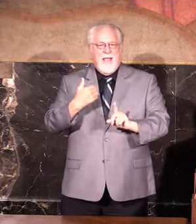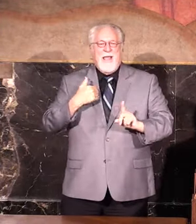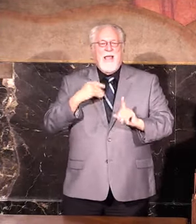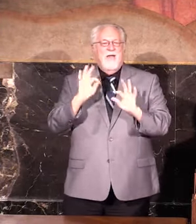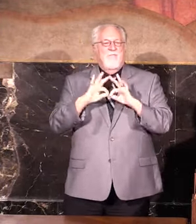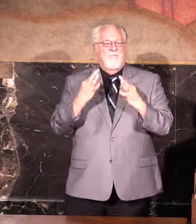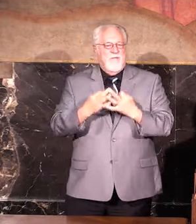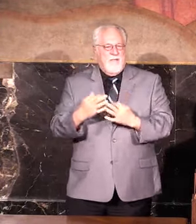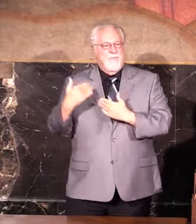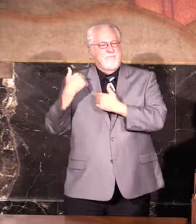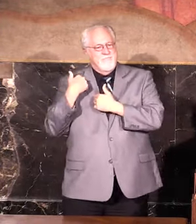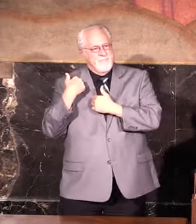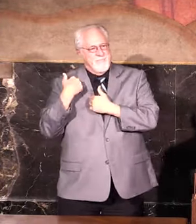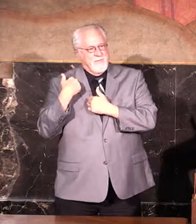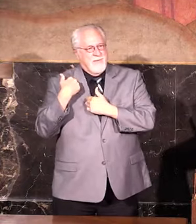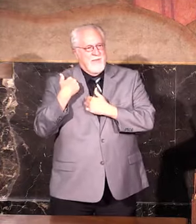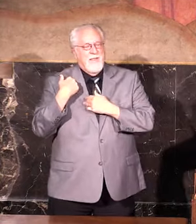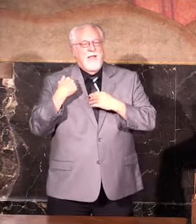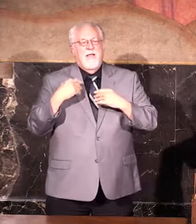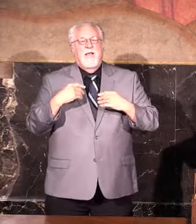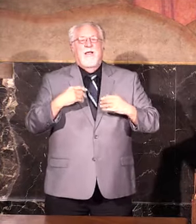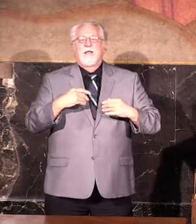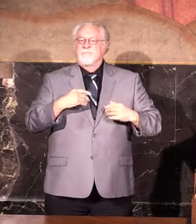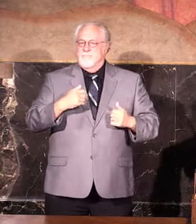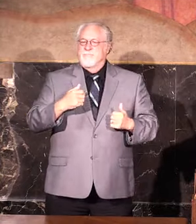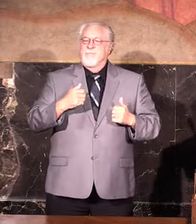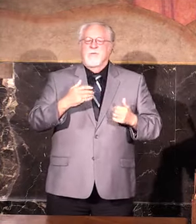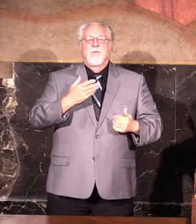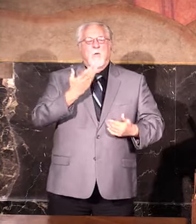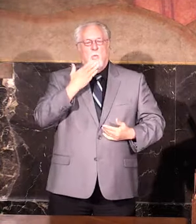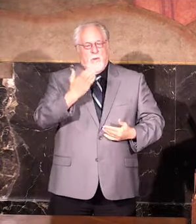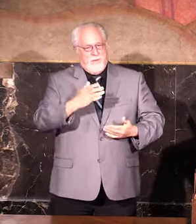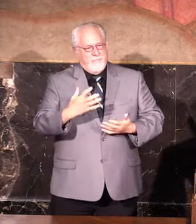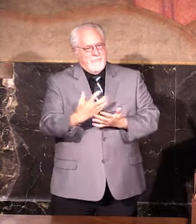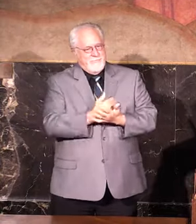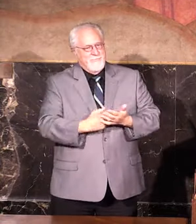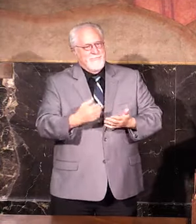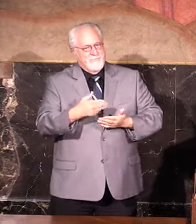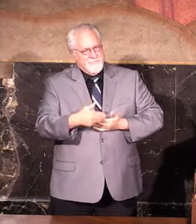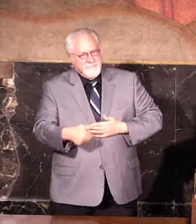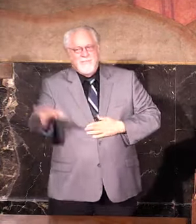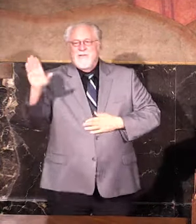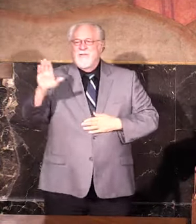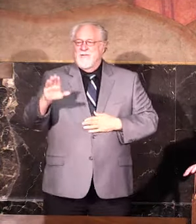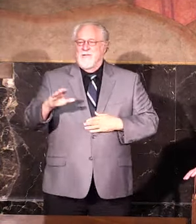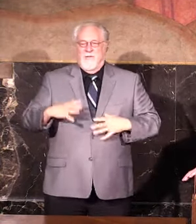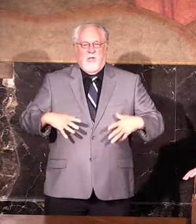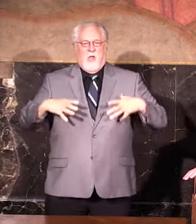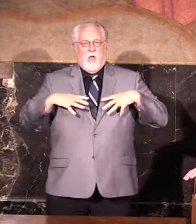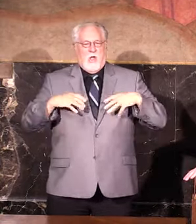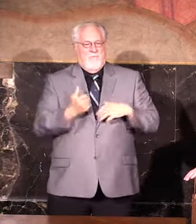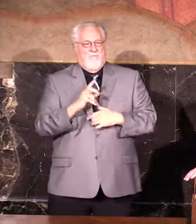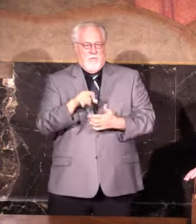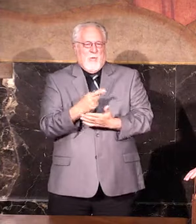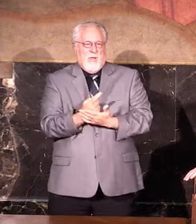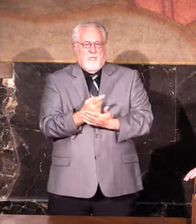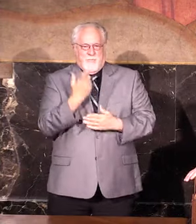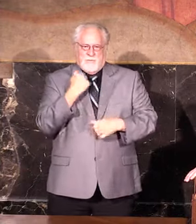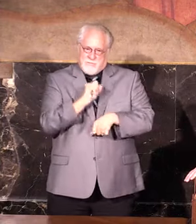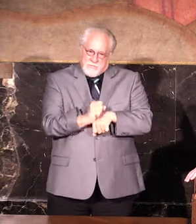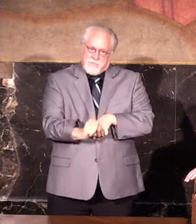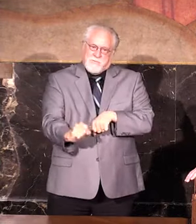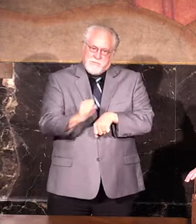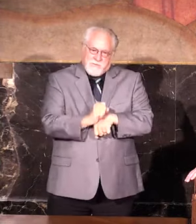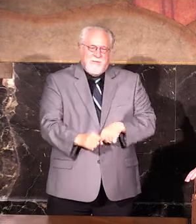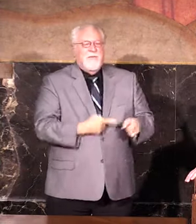family obligation and was very, very well deserving of a few hours off, given how much he's been working, and how well he's been working